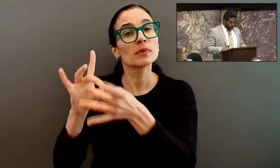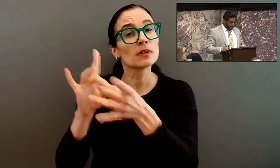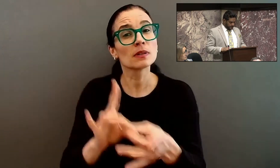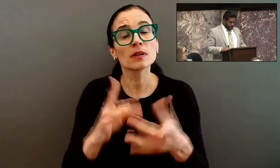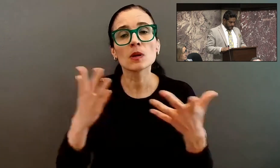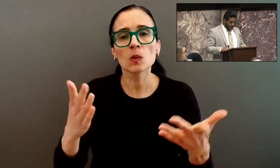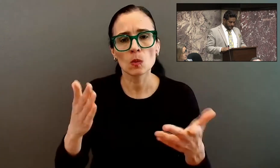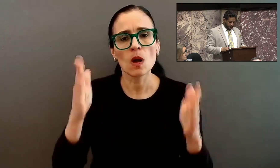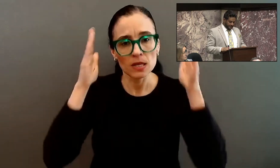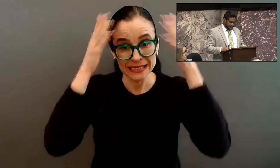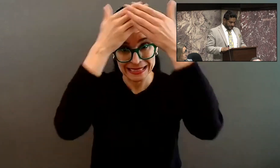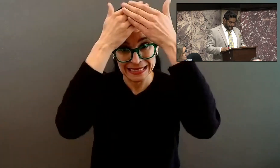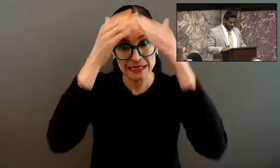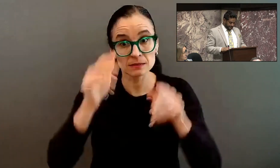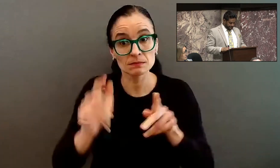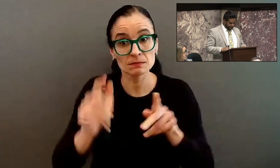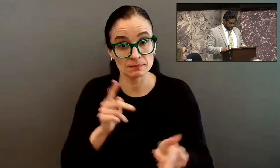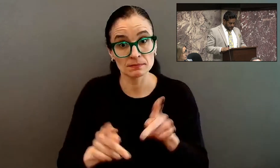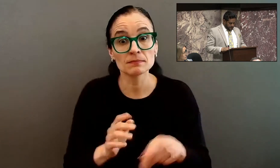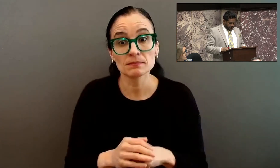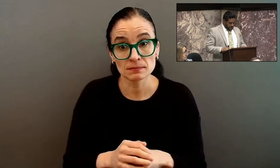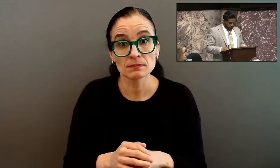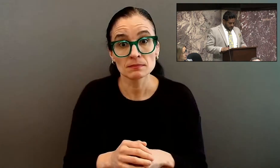at work and in daily lives.